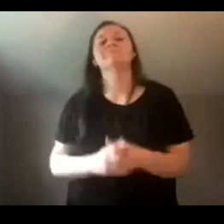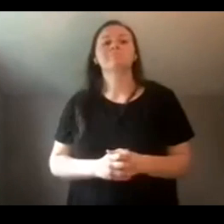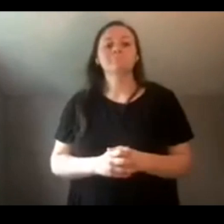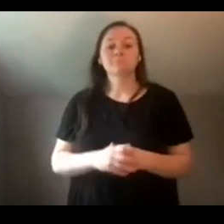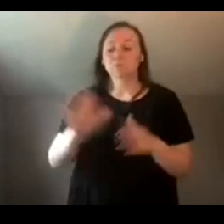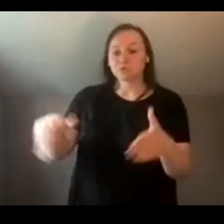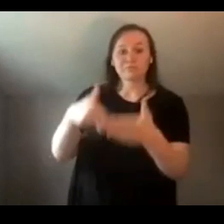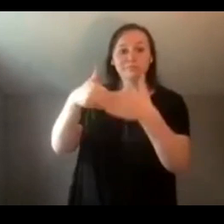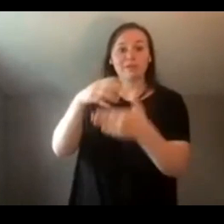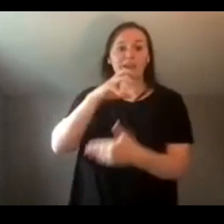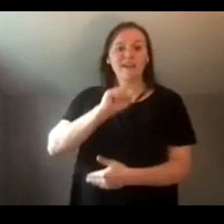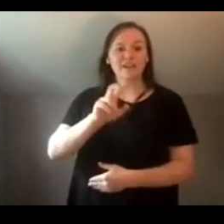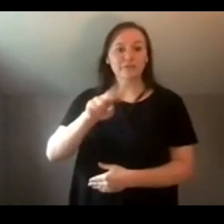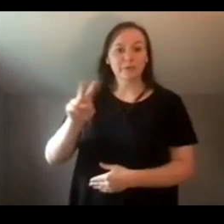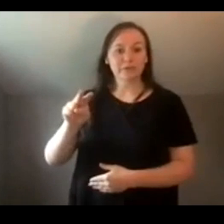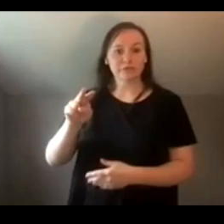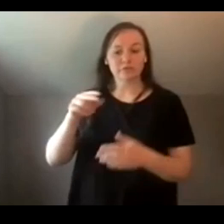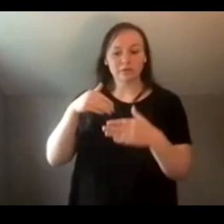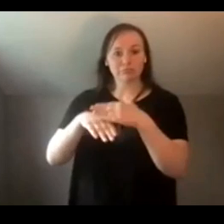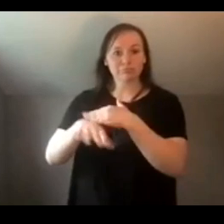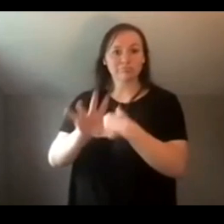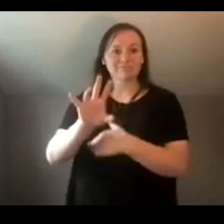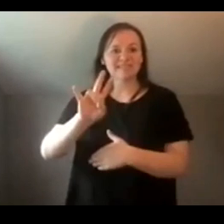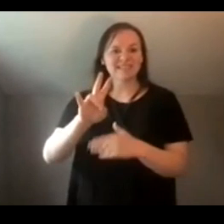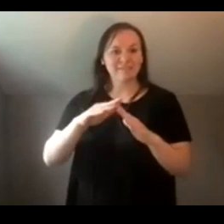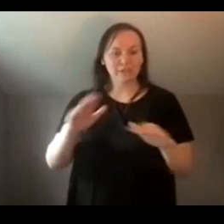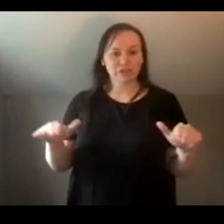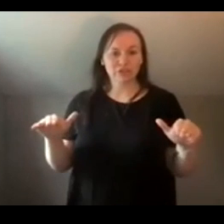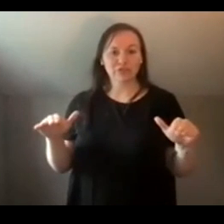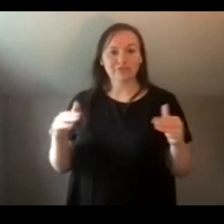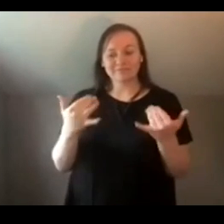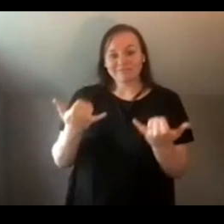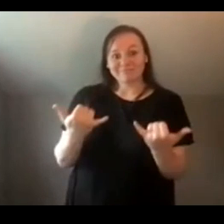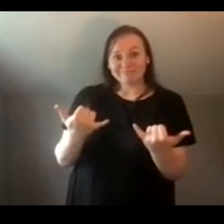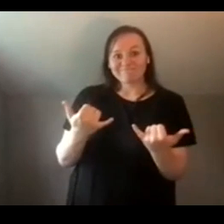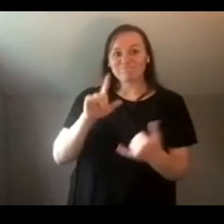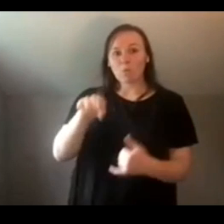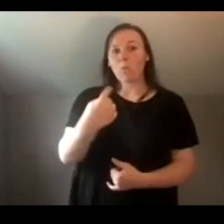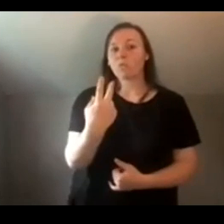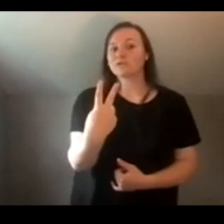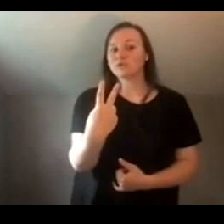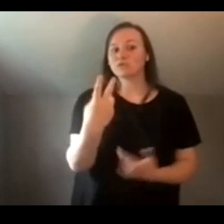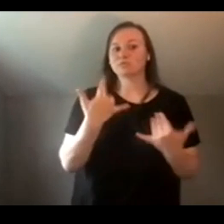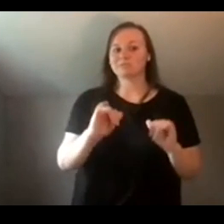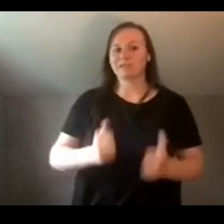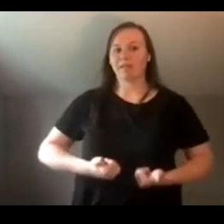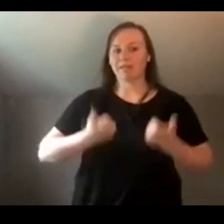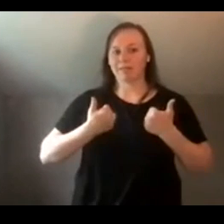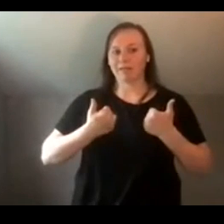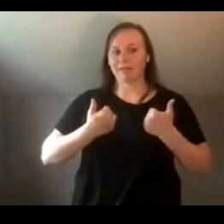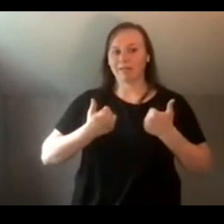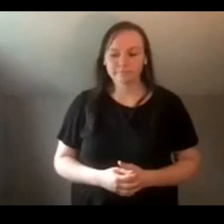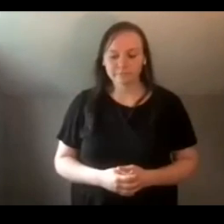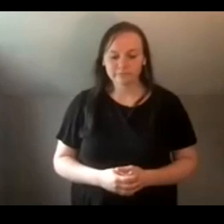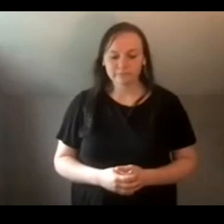and had 7 children. However, only 2 are alive now. Her married daughter lives in the